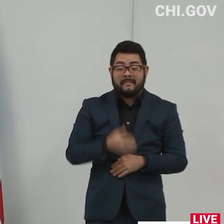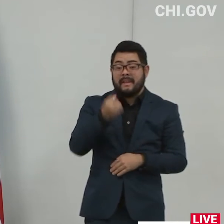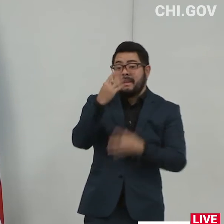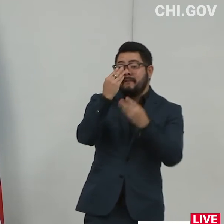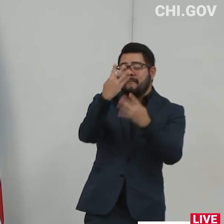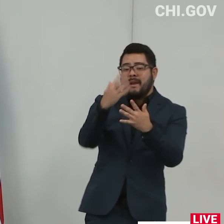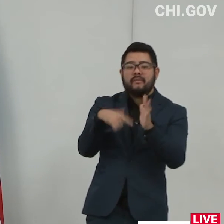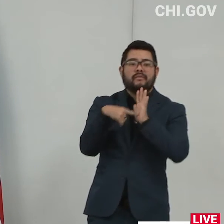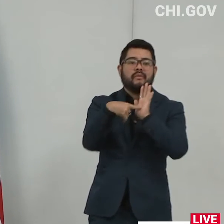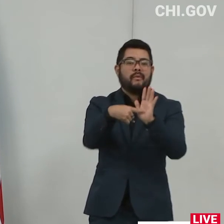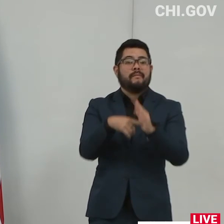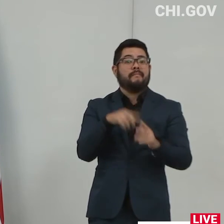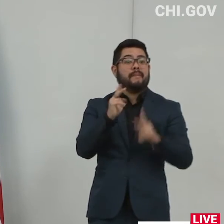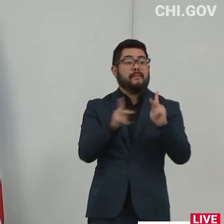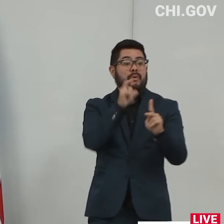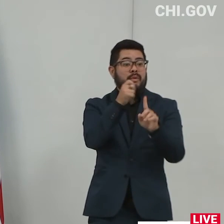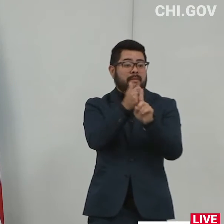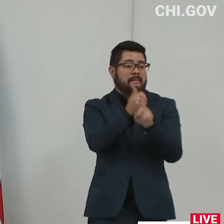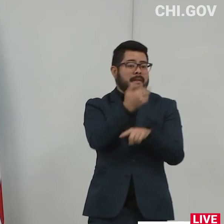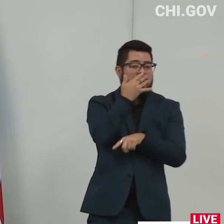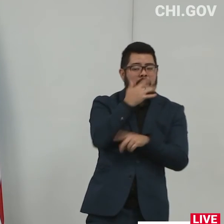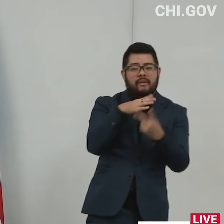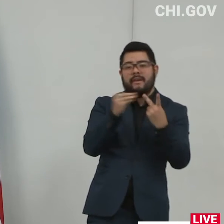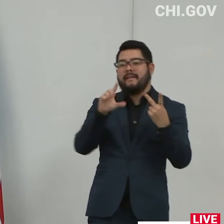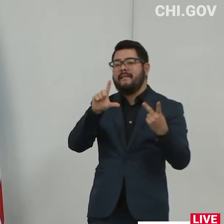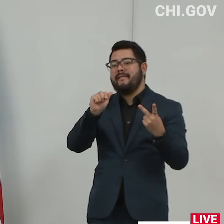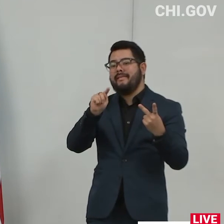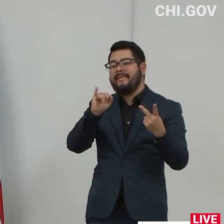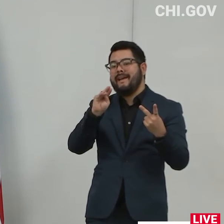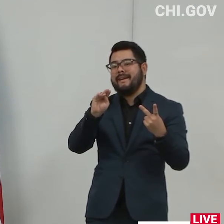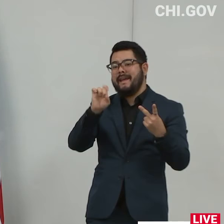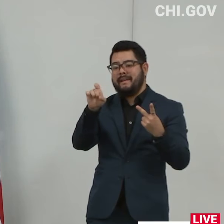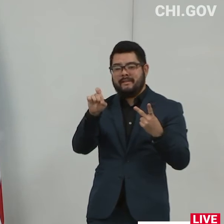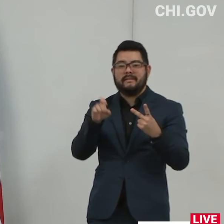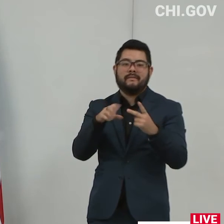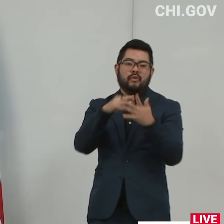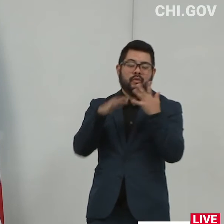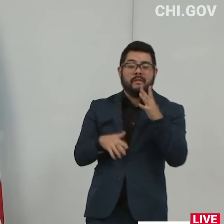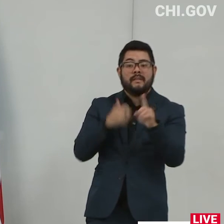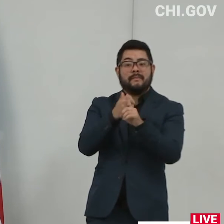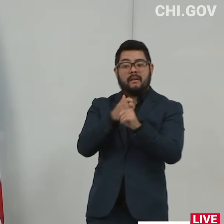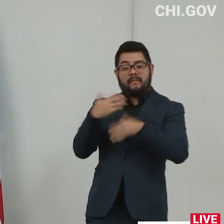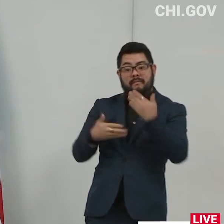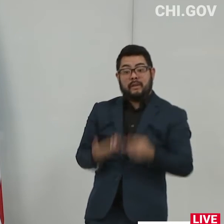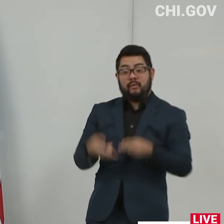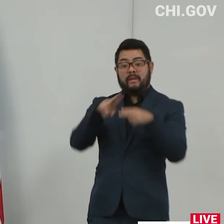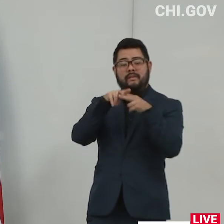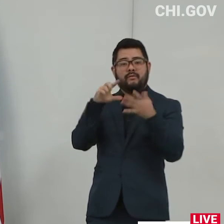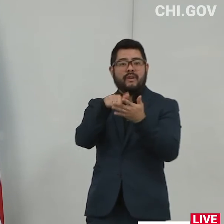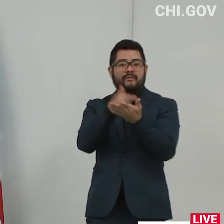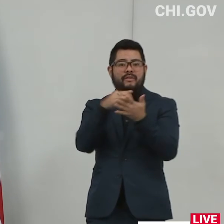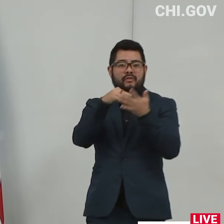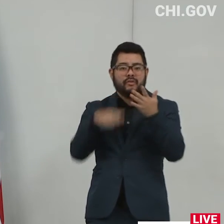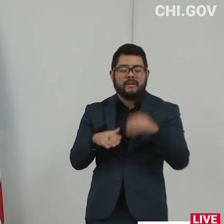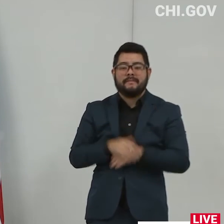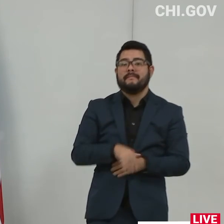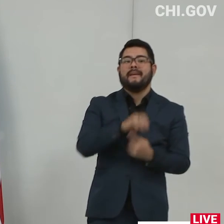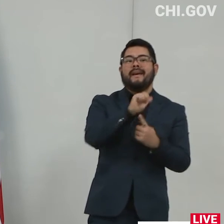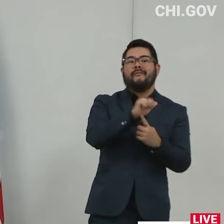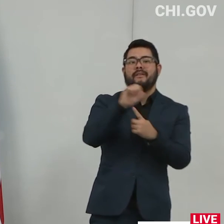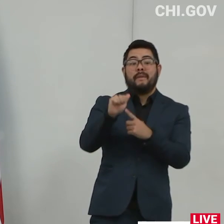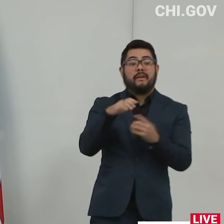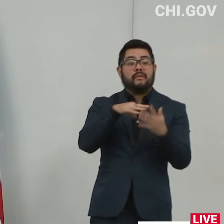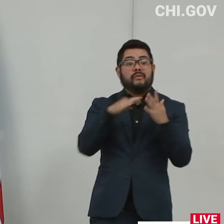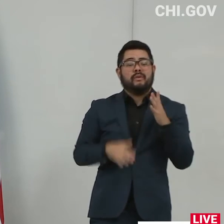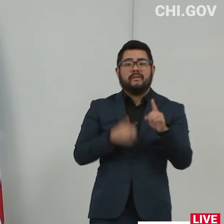of color, led by our Latinx students, are driving this year's progress. And African American students, whose growth has